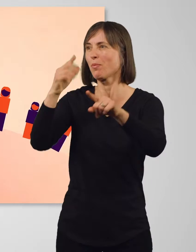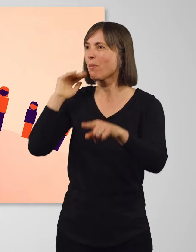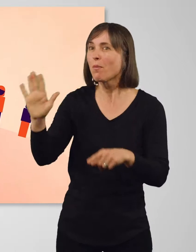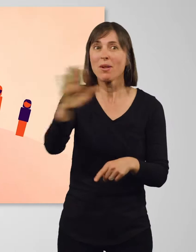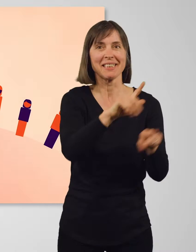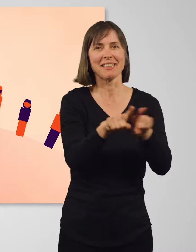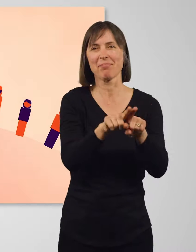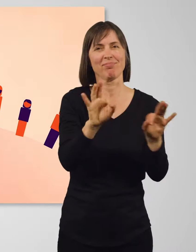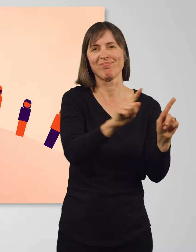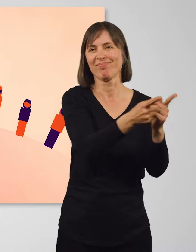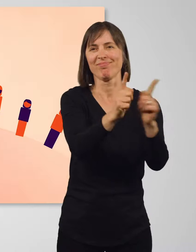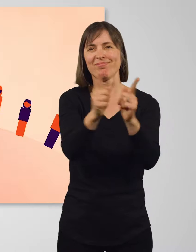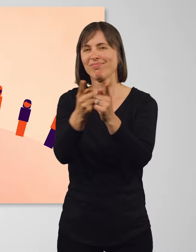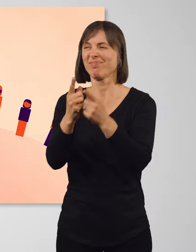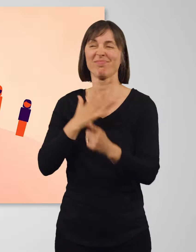woman.